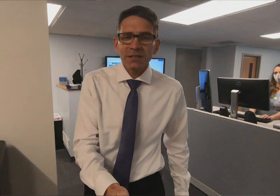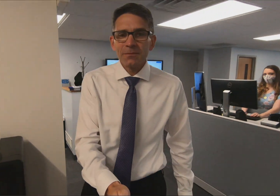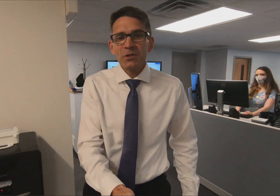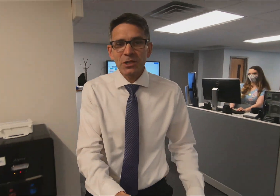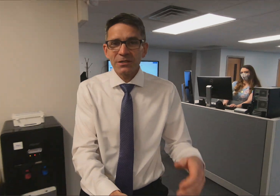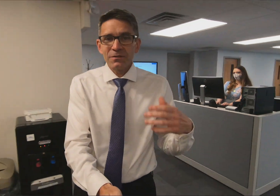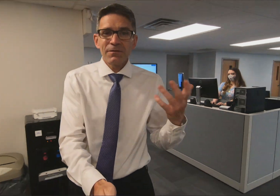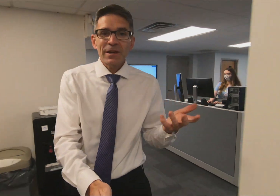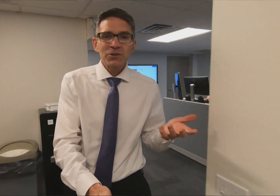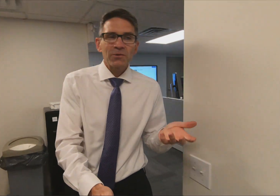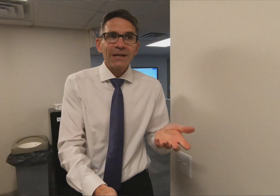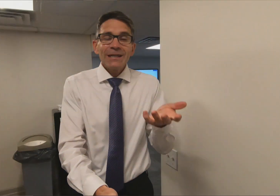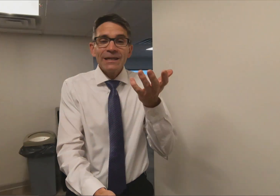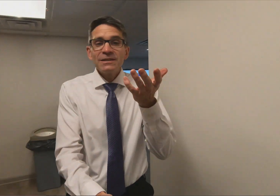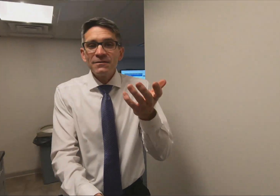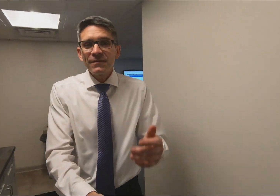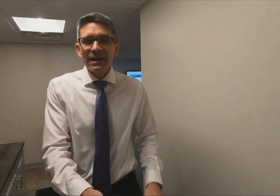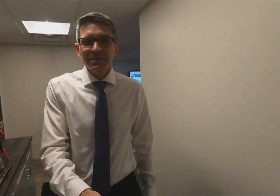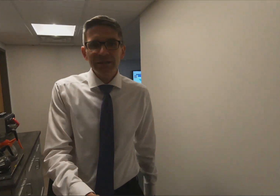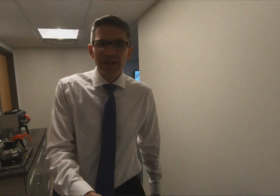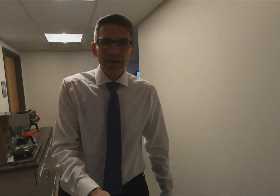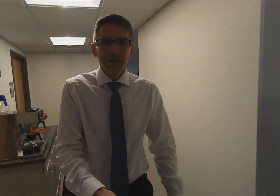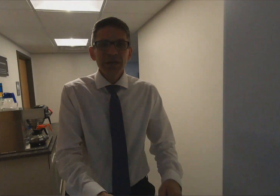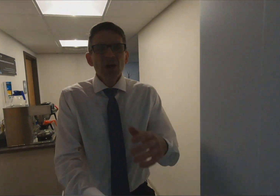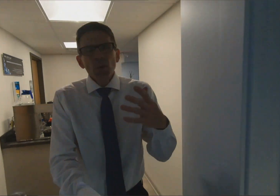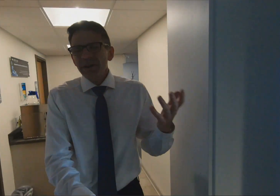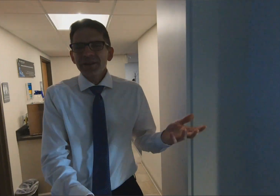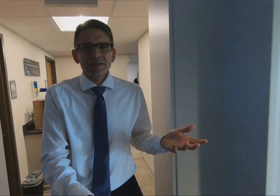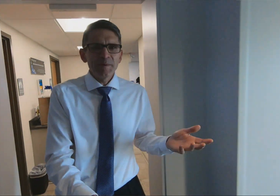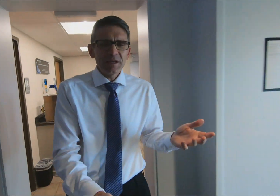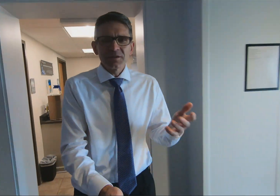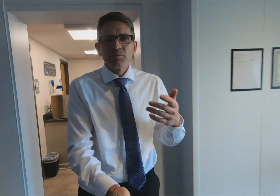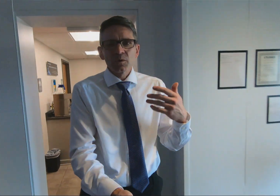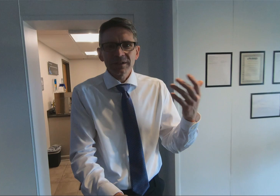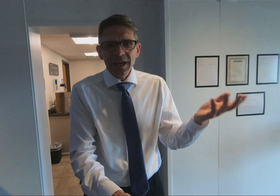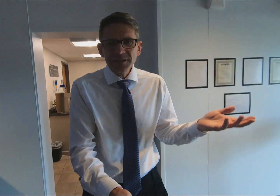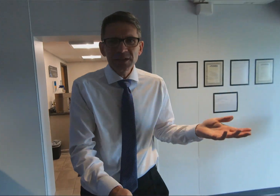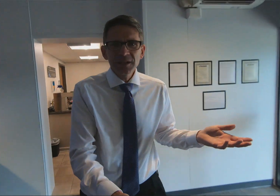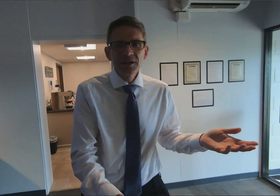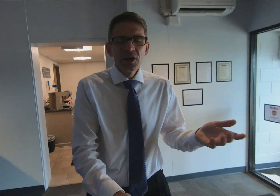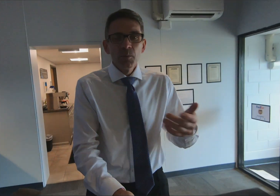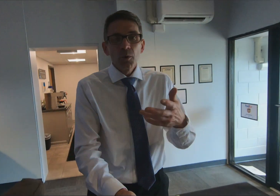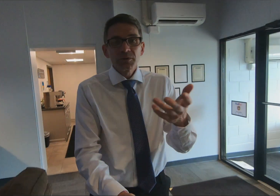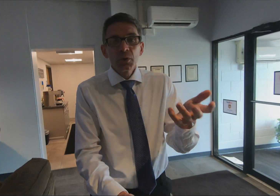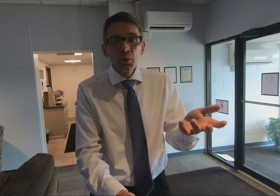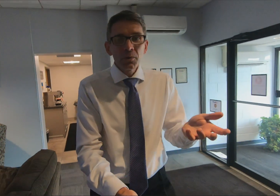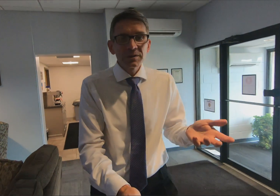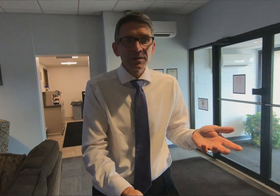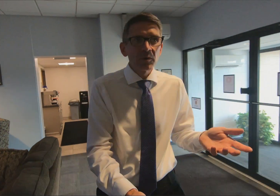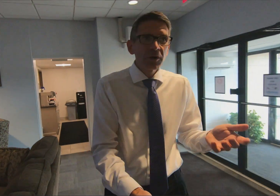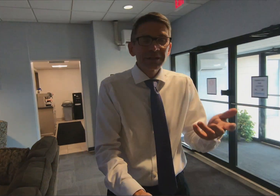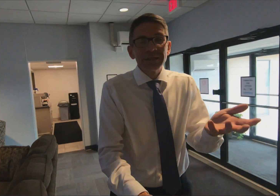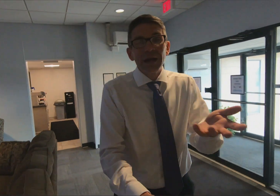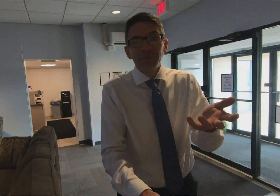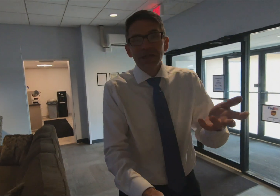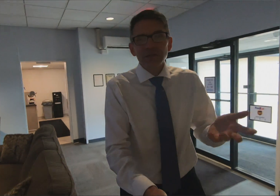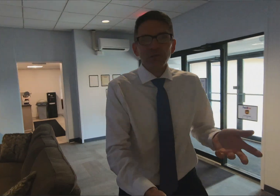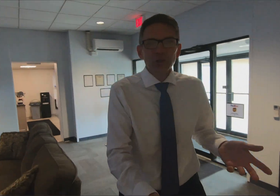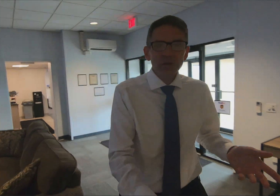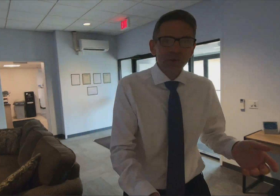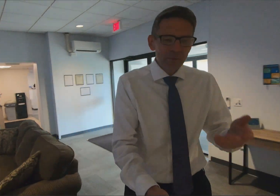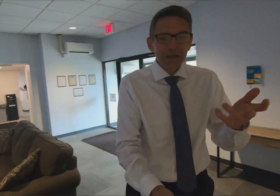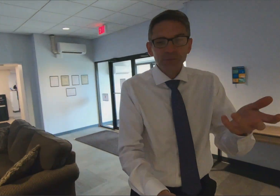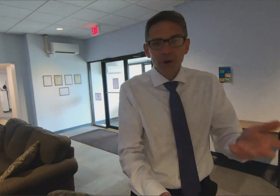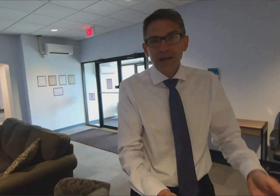does suggest that Michigan's infection rate is in fact climbing. Whether that's because of more testing, more tourism, or us not being